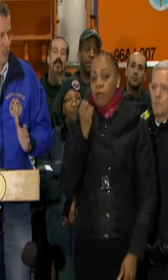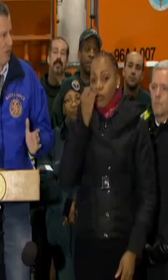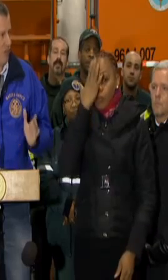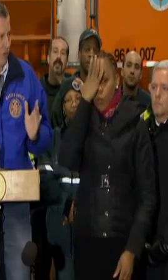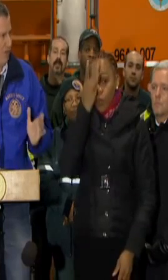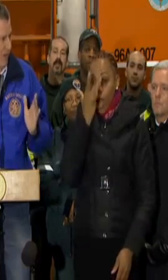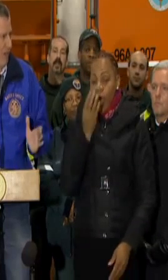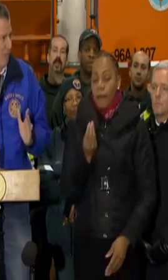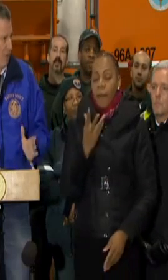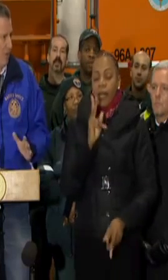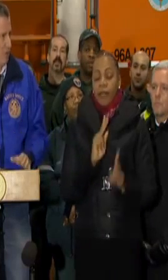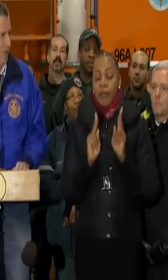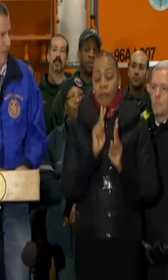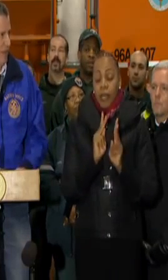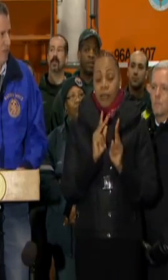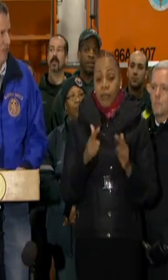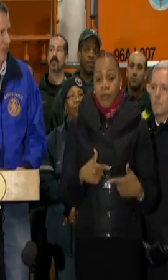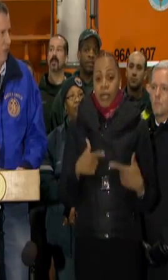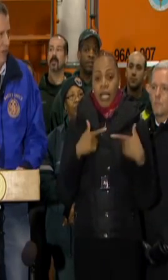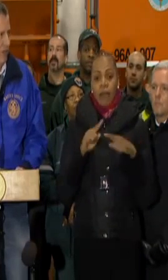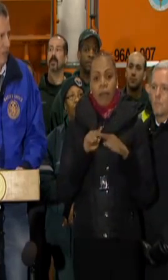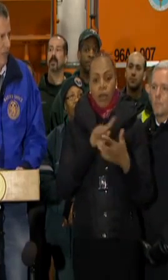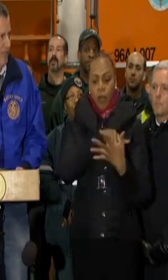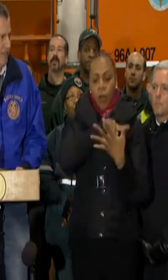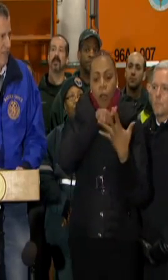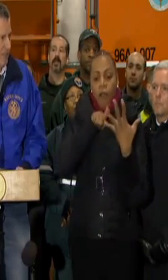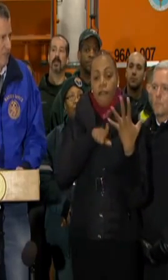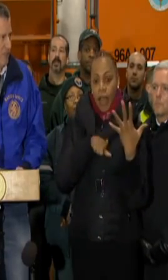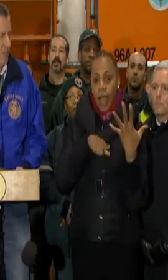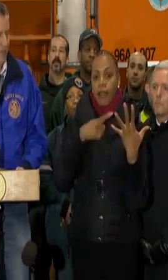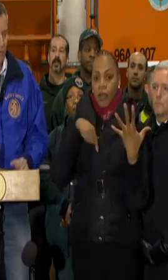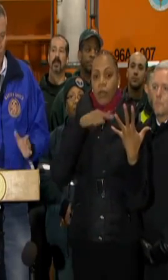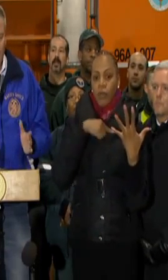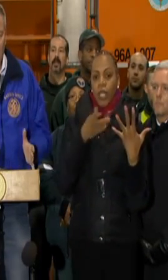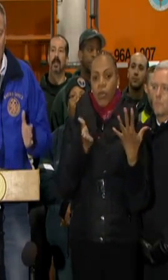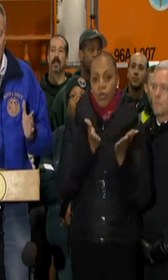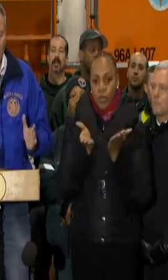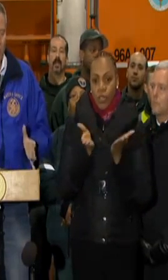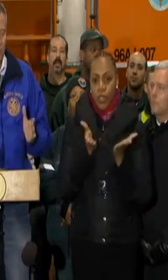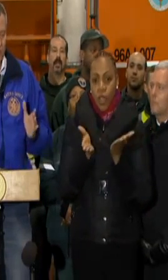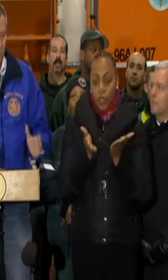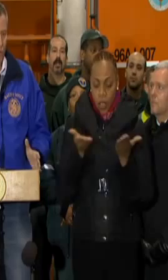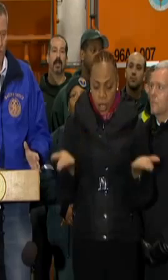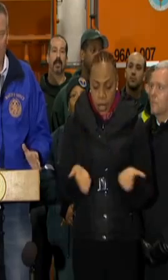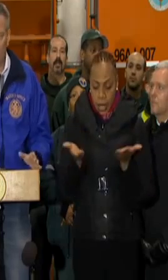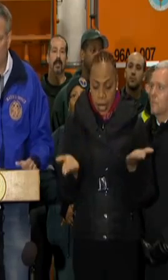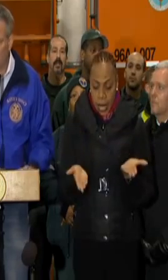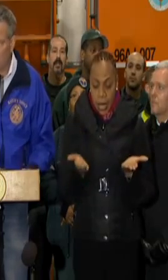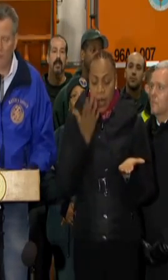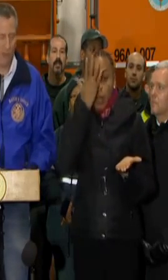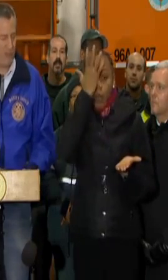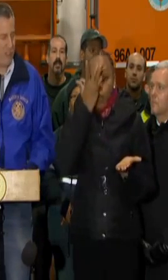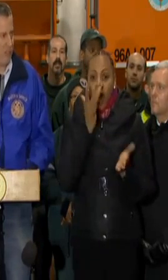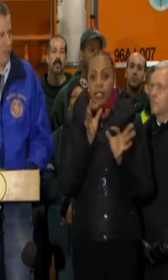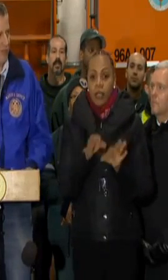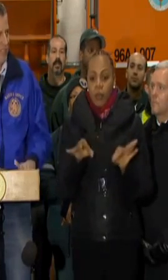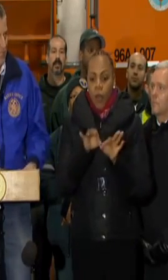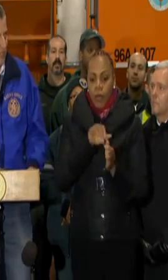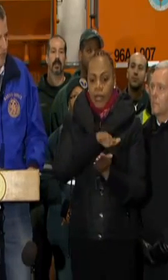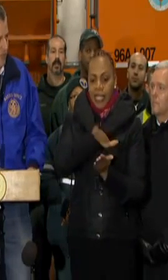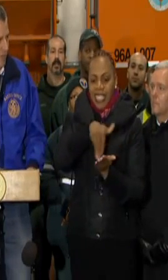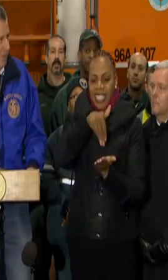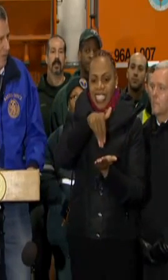we're going to serve all 5 boroughs with energy and equality by definition. We're here because it's important. This is a central facility